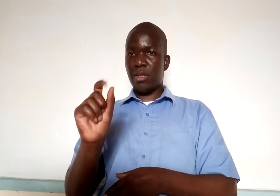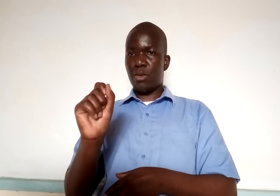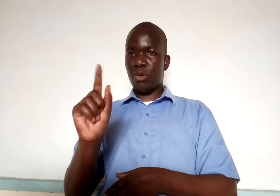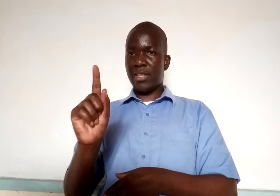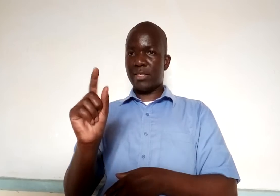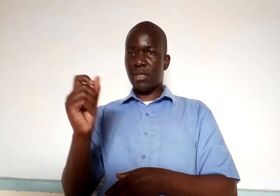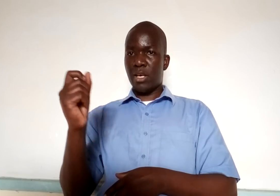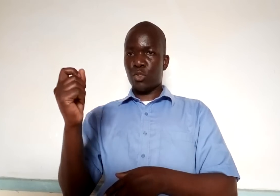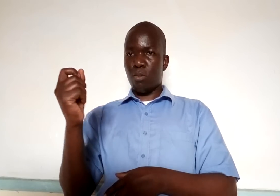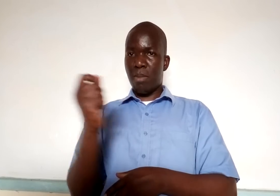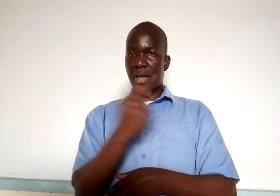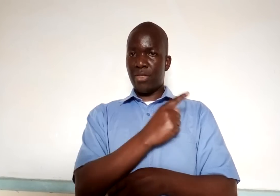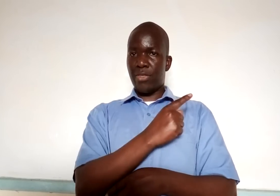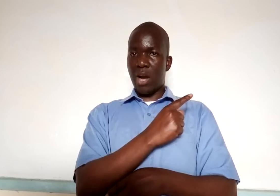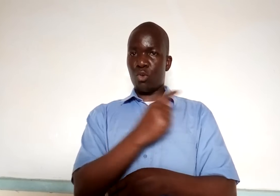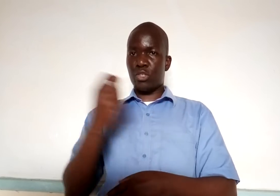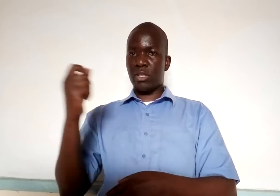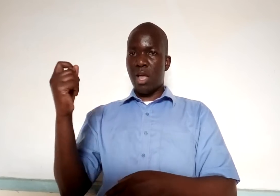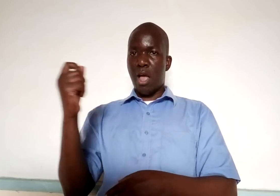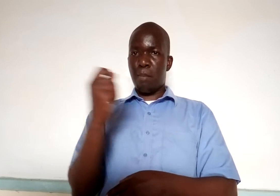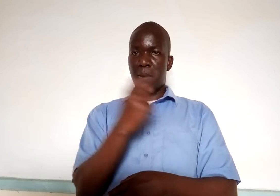Look at this. So month across, month,